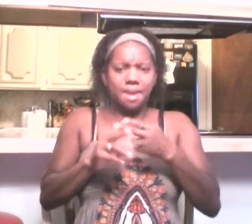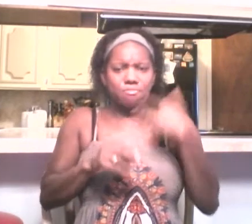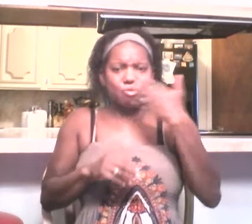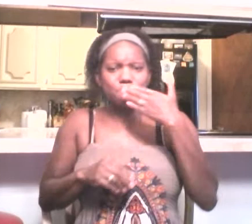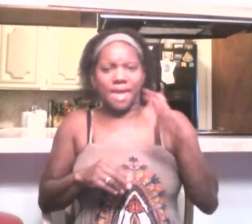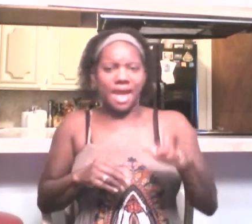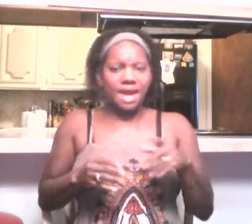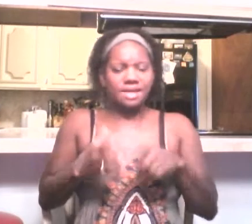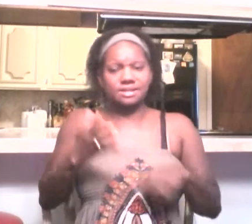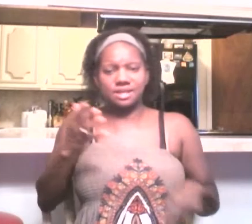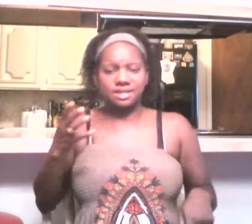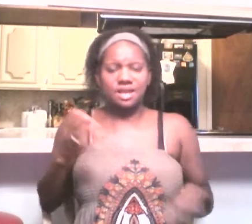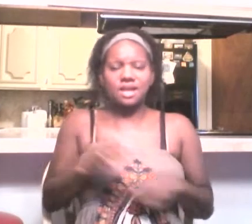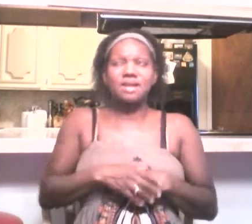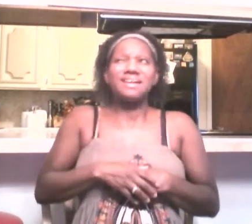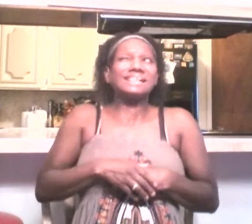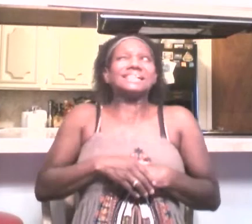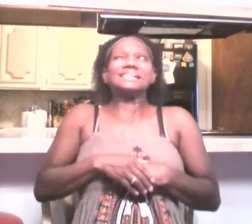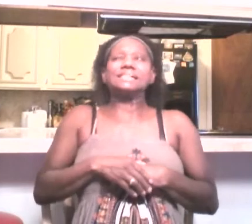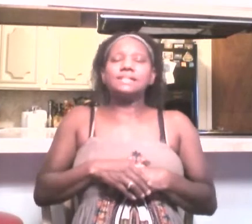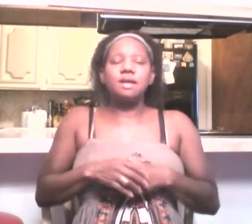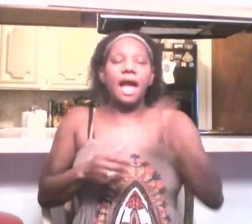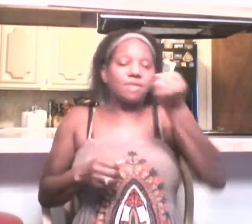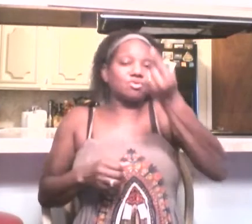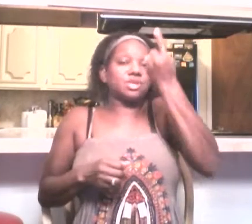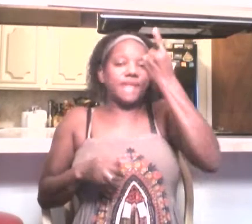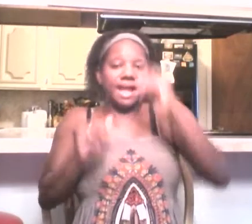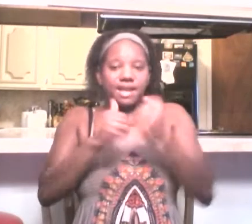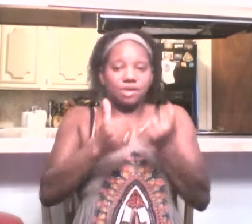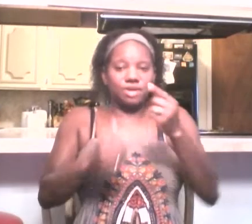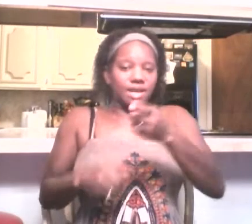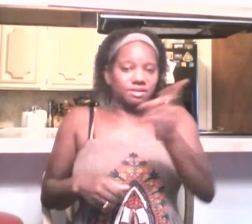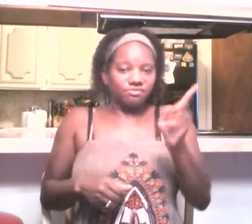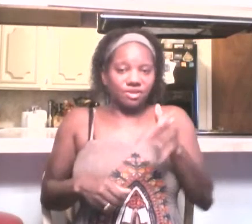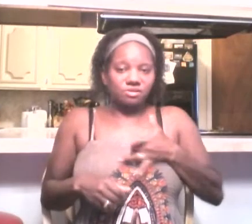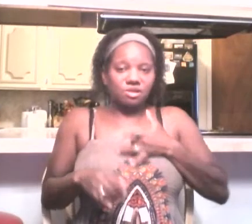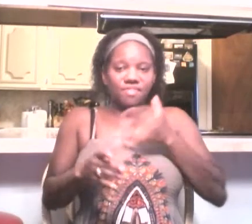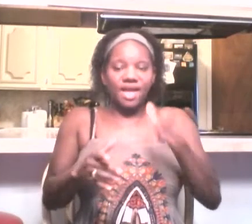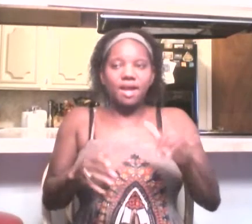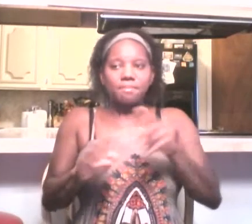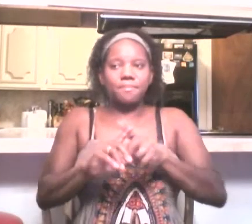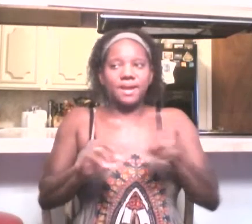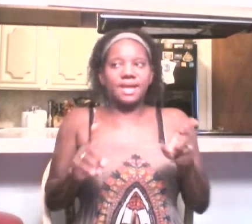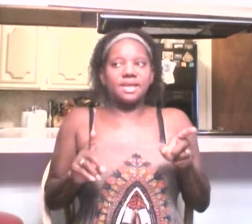name bad, da da da. I understand how you guys feel on that, but